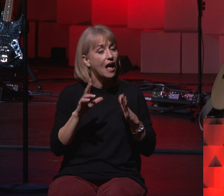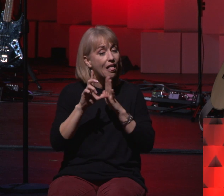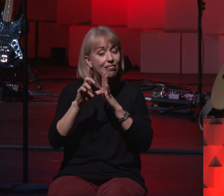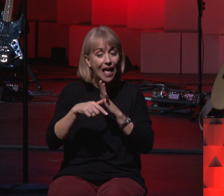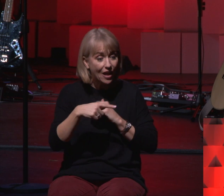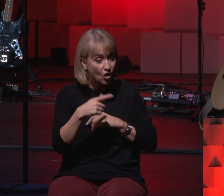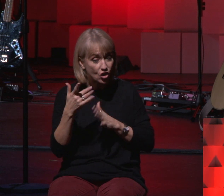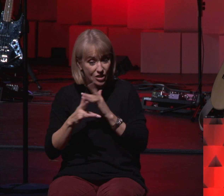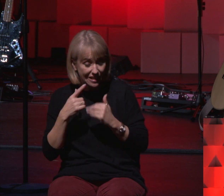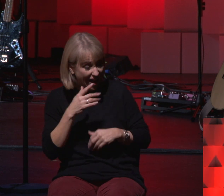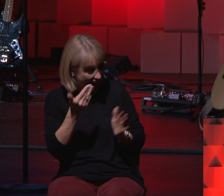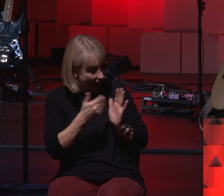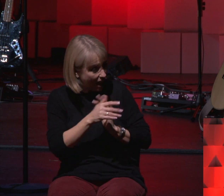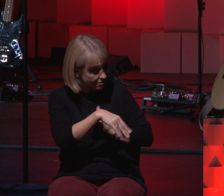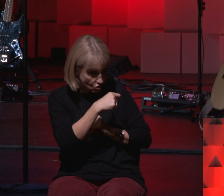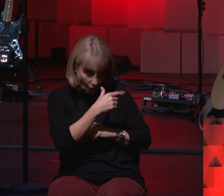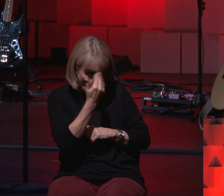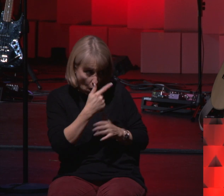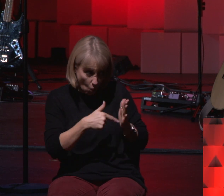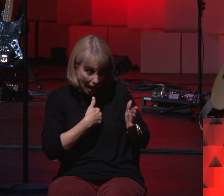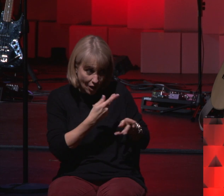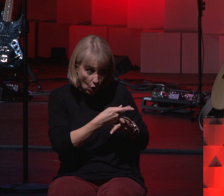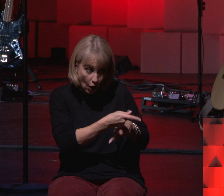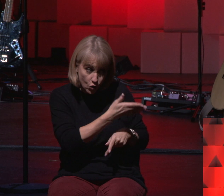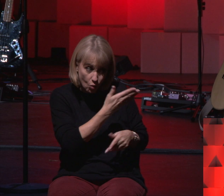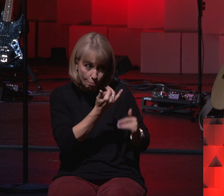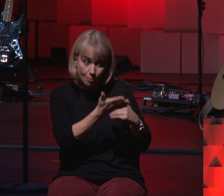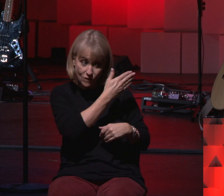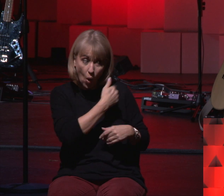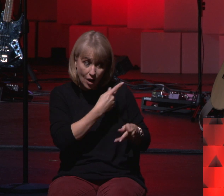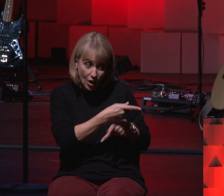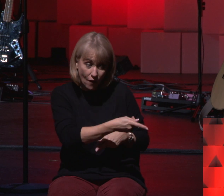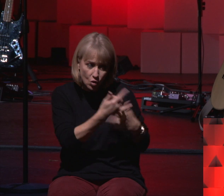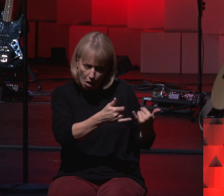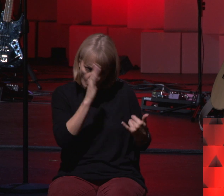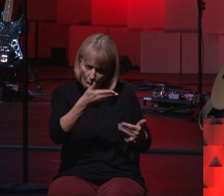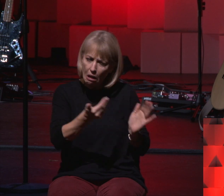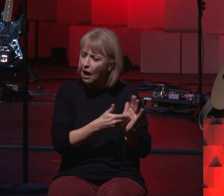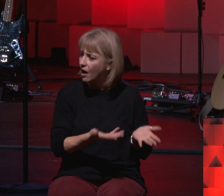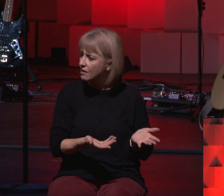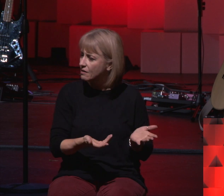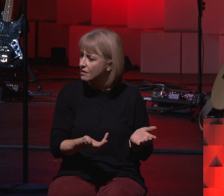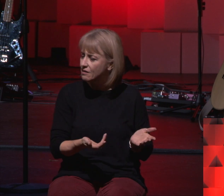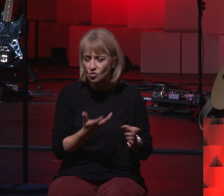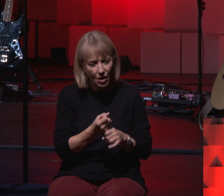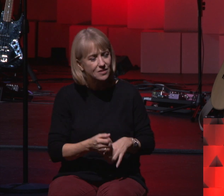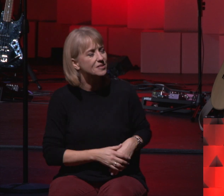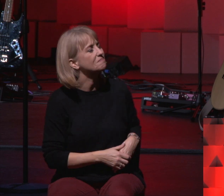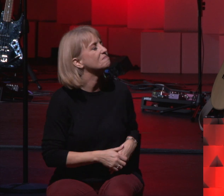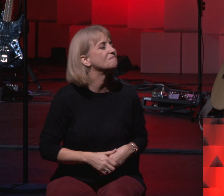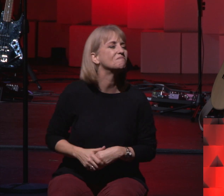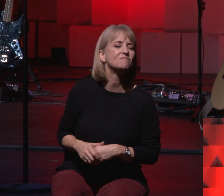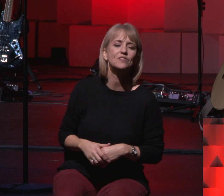remember how I provided for you, because Jesus did. Now, the next few verses, it goes on to the place down in verse number 7. It kind